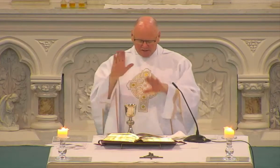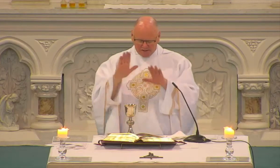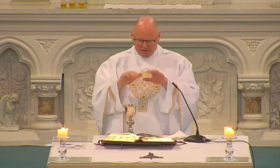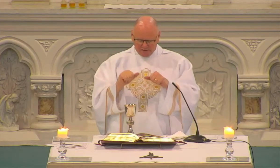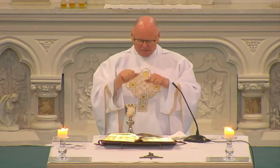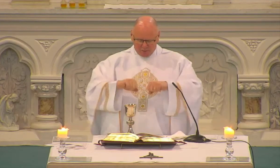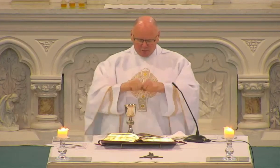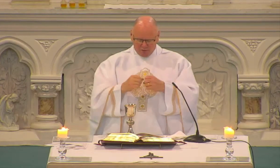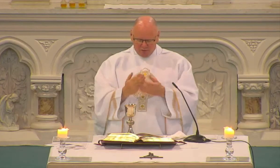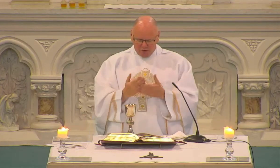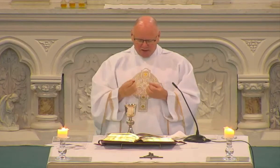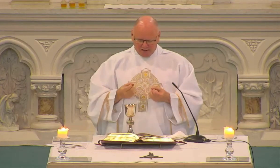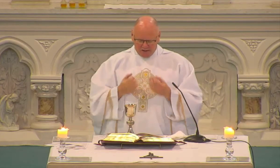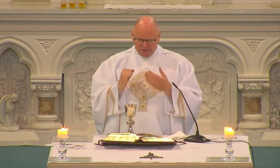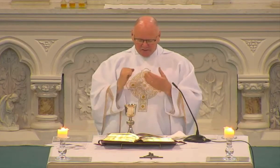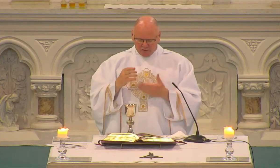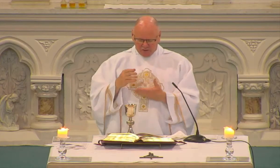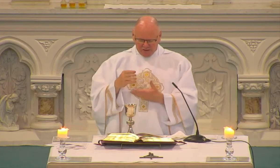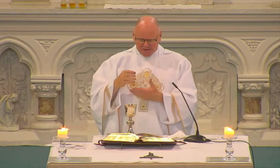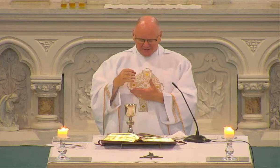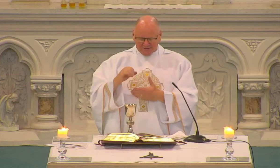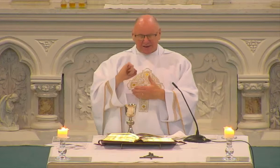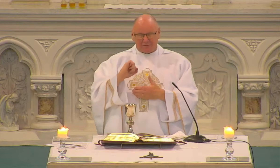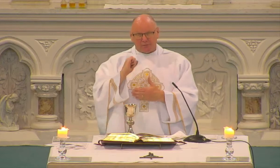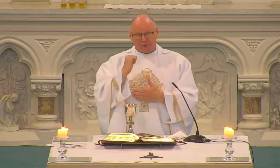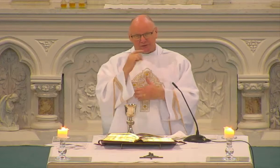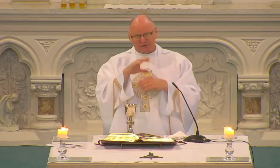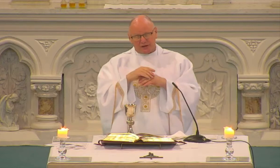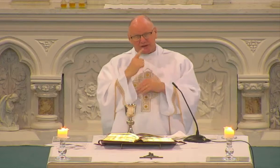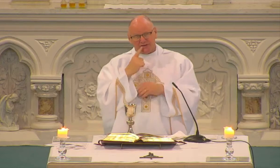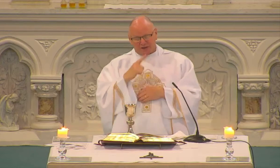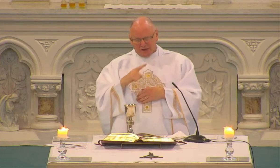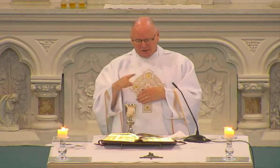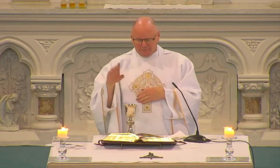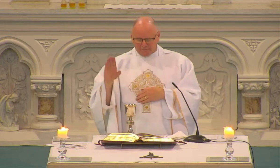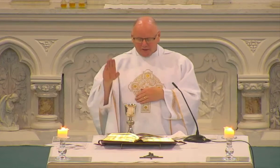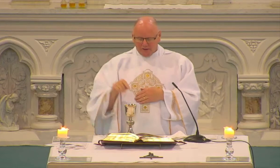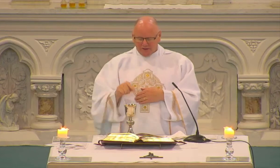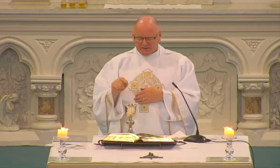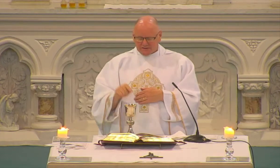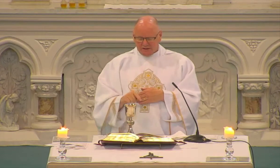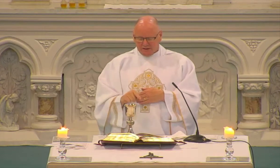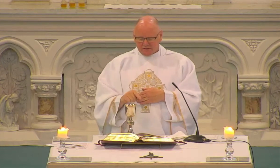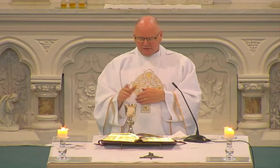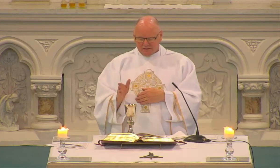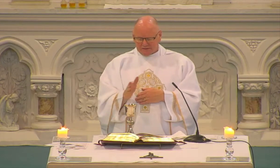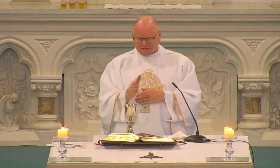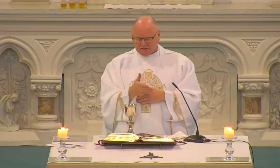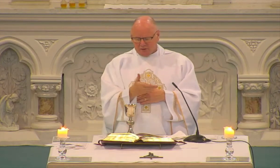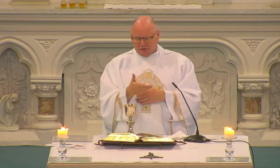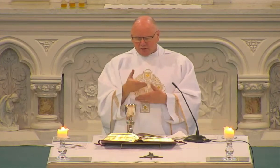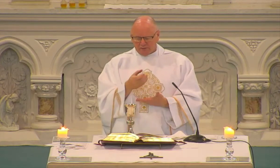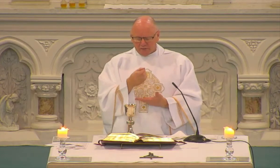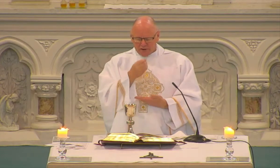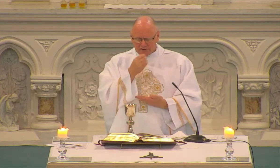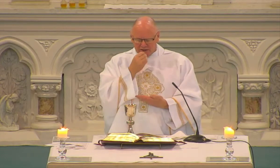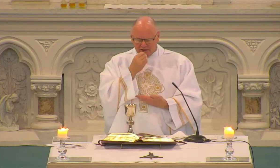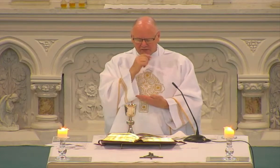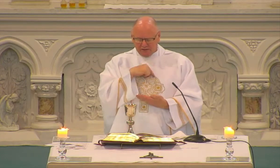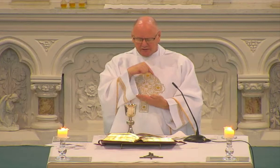blessings, broke the bread, and gave it to his disciples, saying, "Take this, all of you, and eat of it,